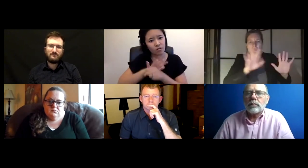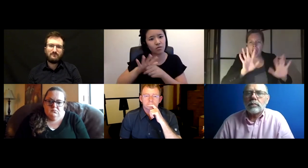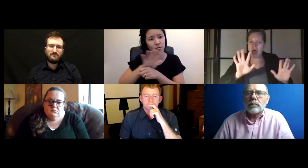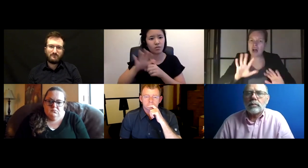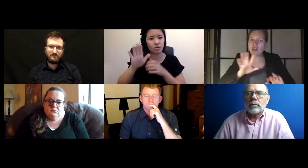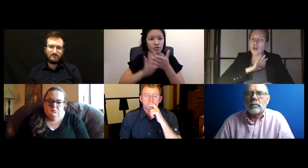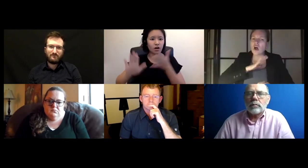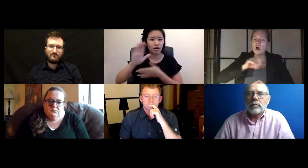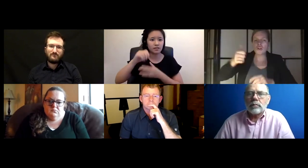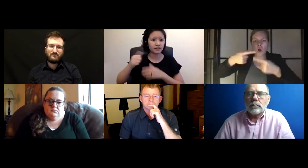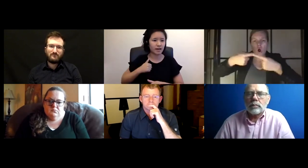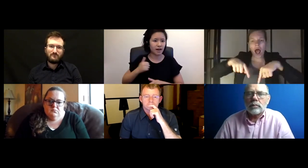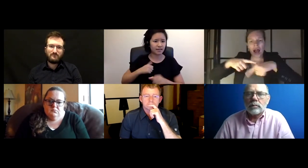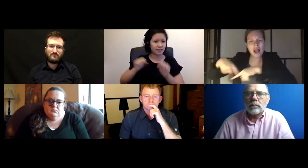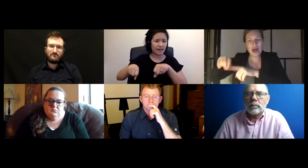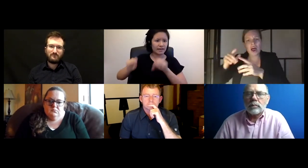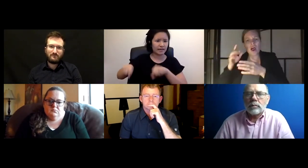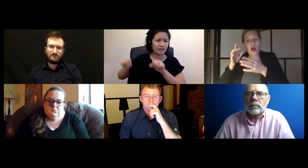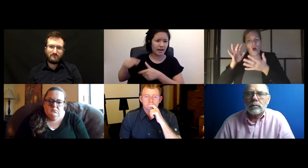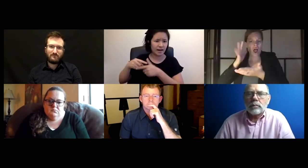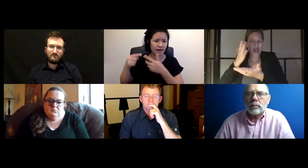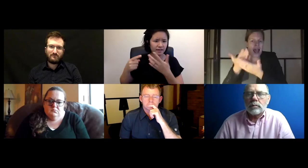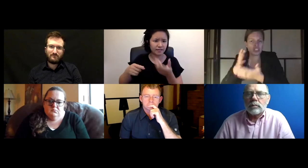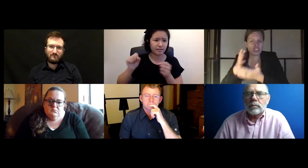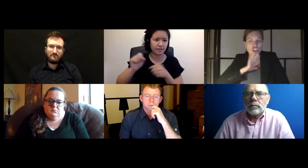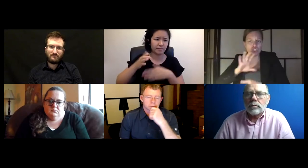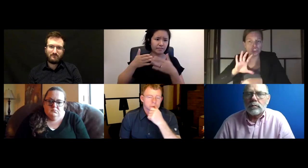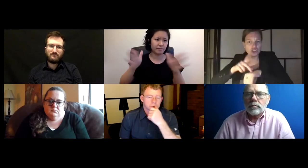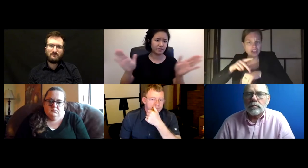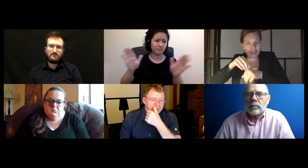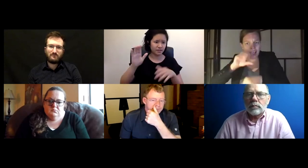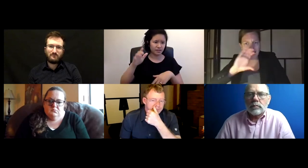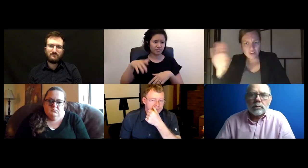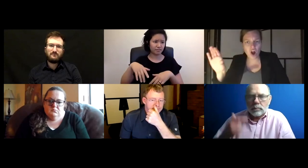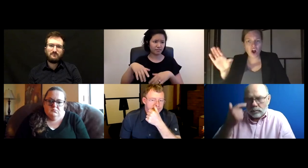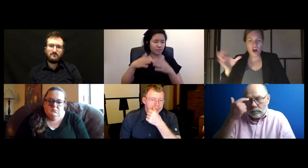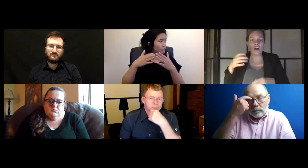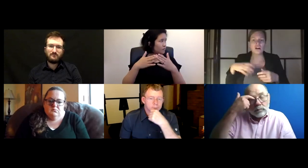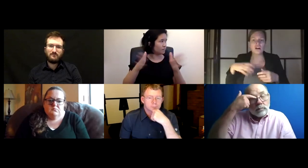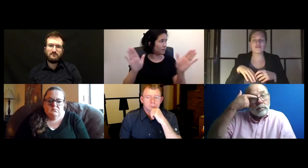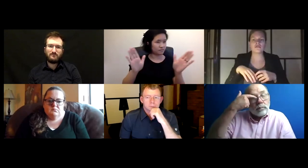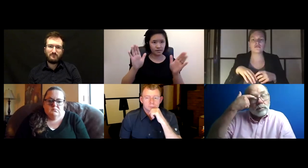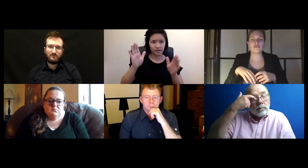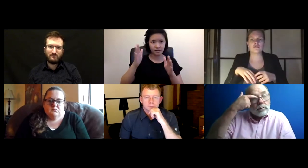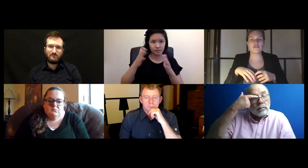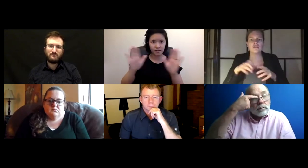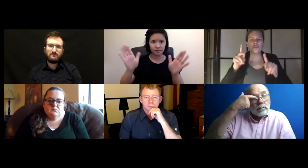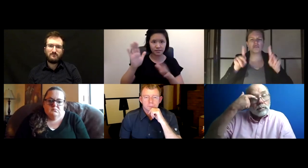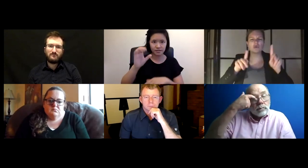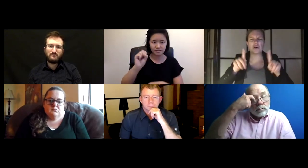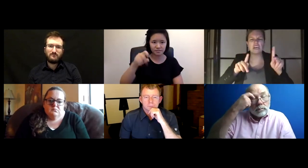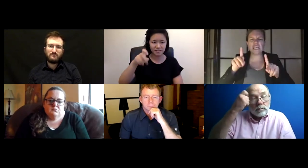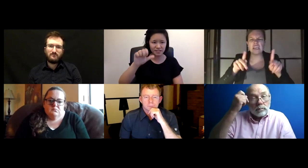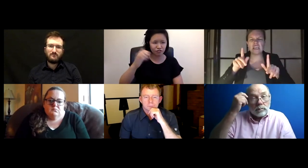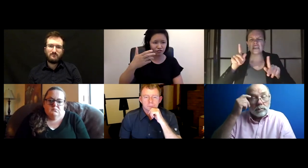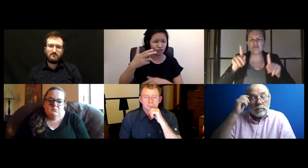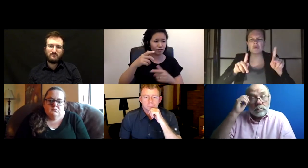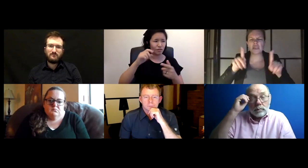attending Canadian colleges and universities, that the only option isn't always in the United States,